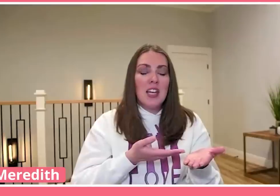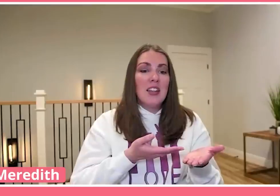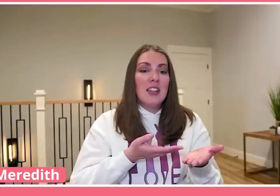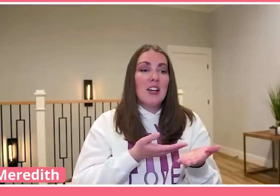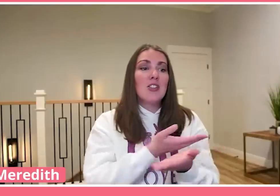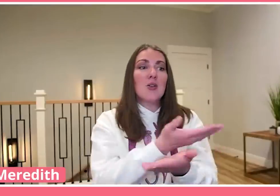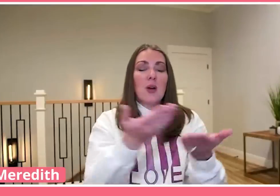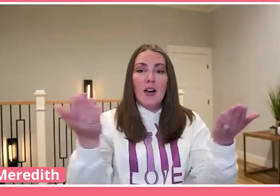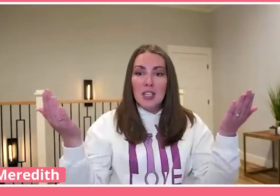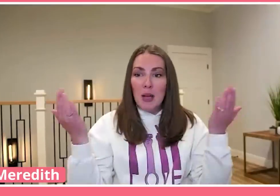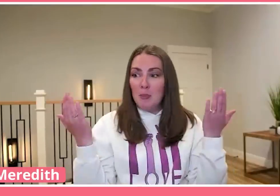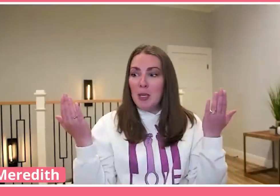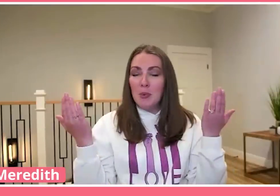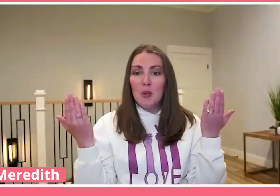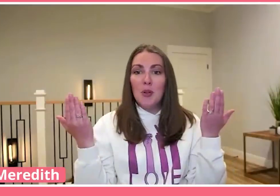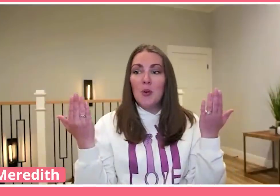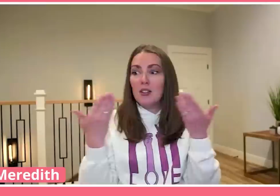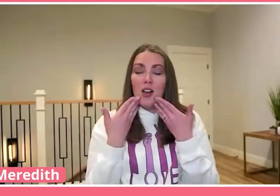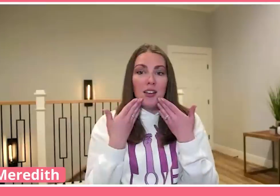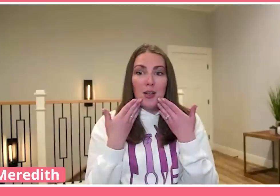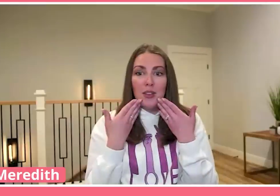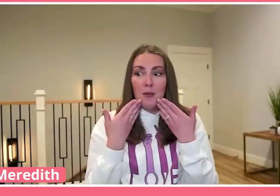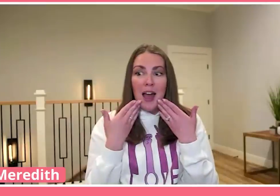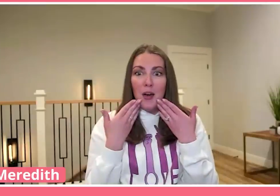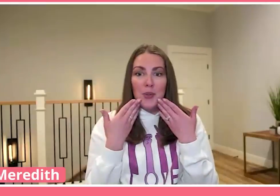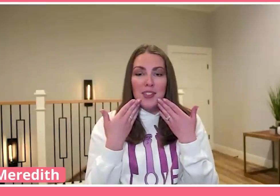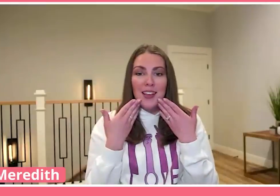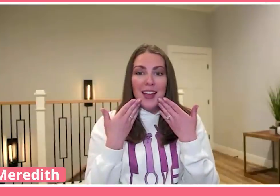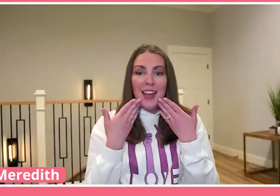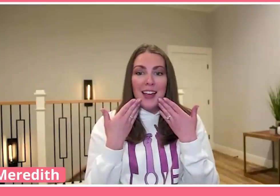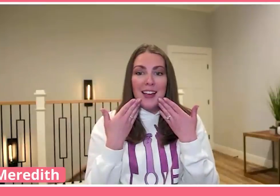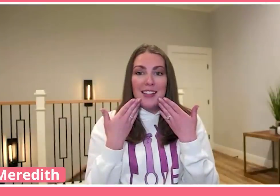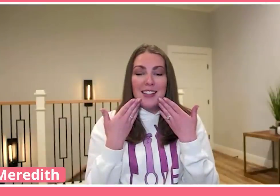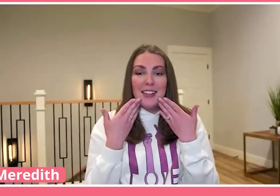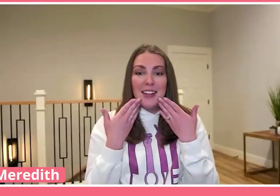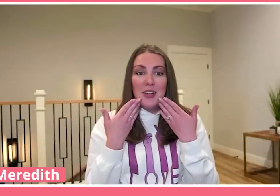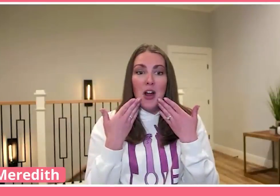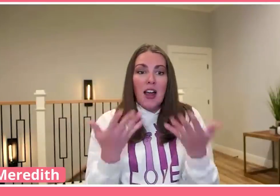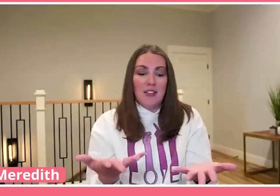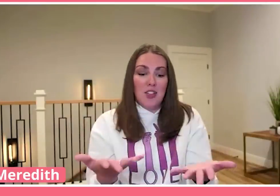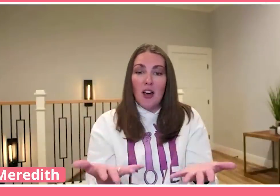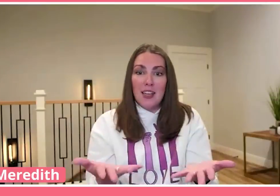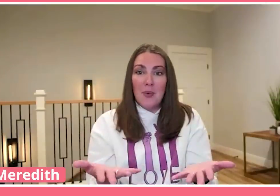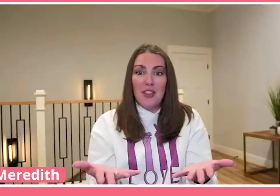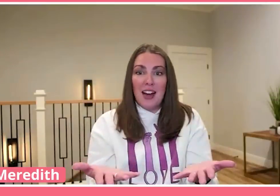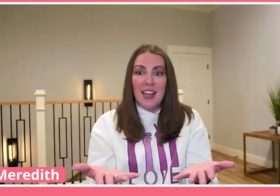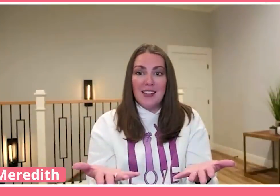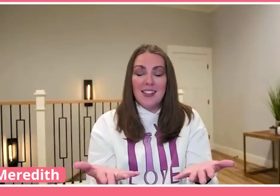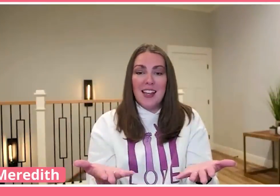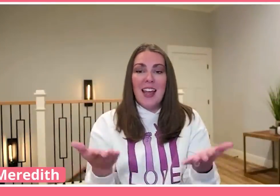They're surrounded by people who are talking with their mouths and not talking with their hands. And